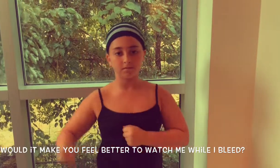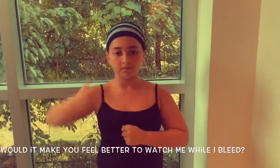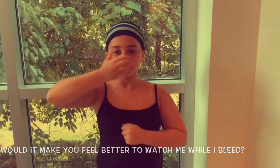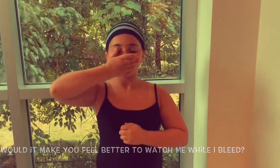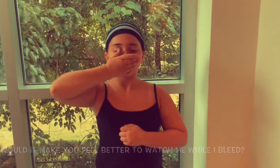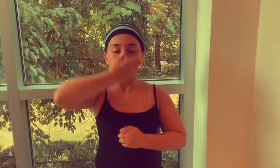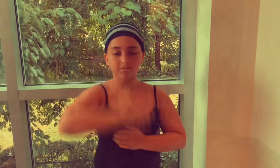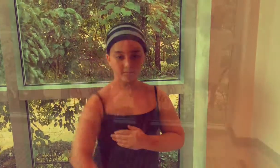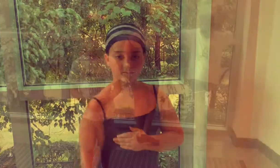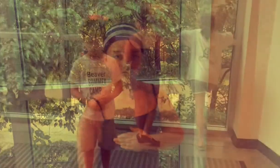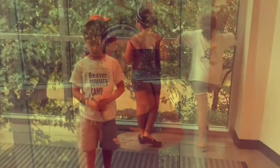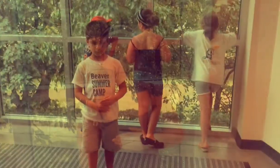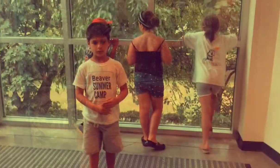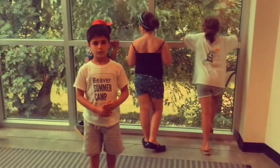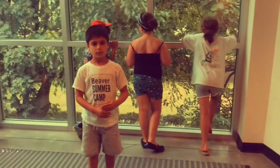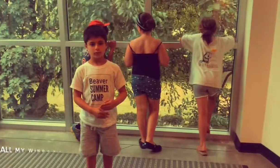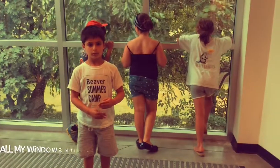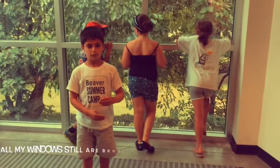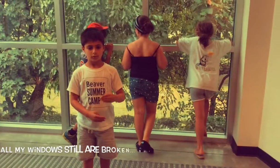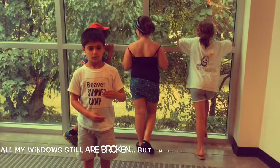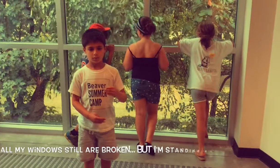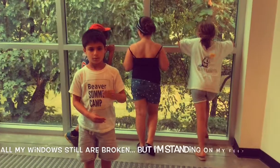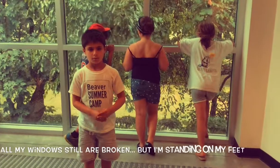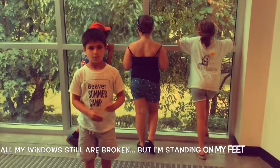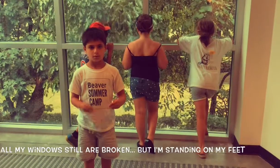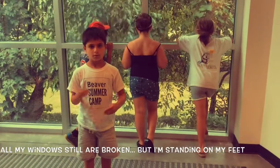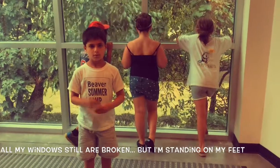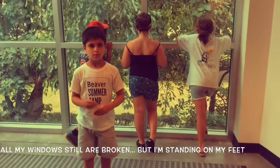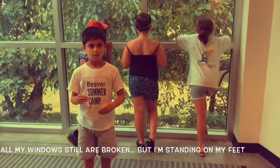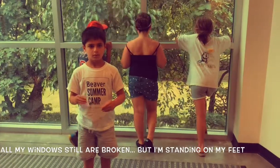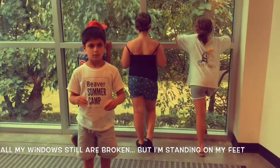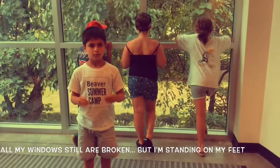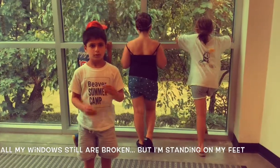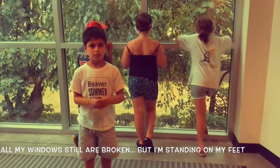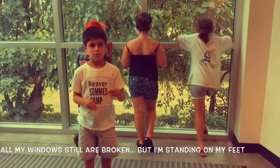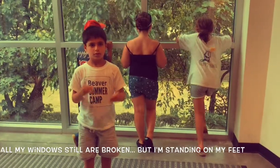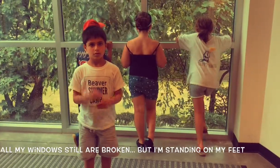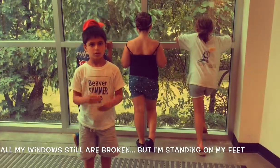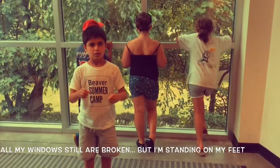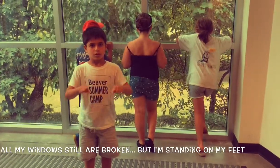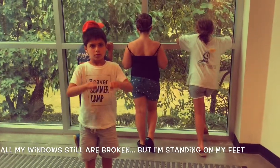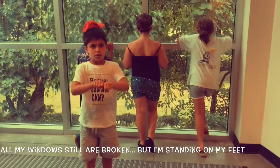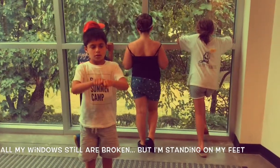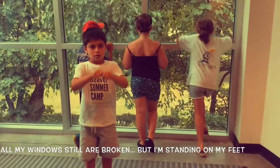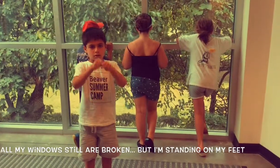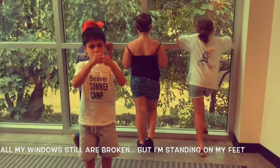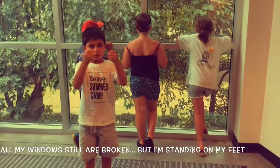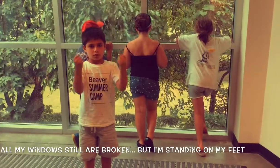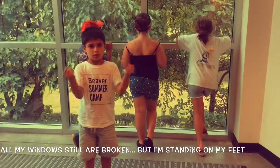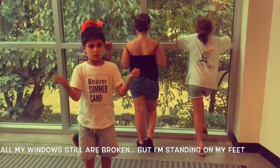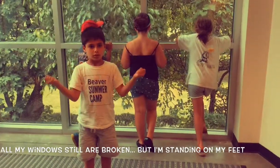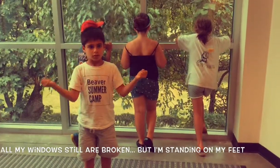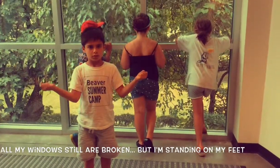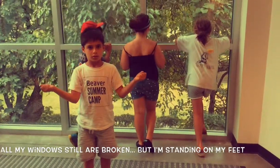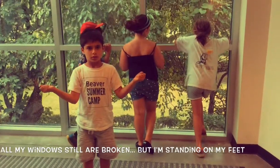me while I bleed? All my windows still are